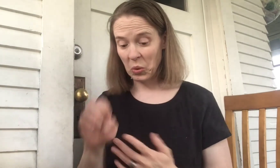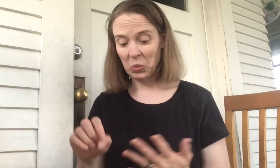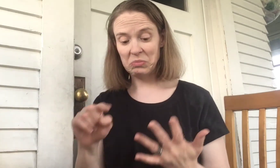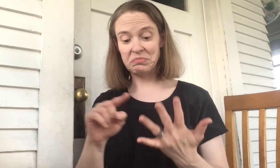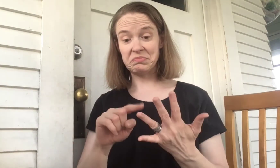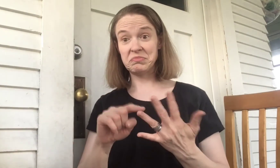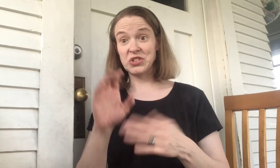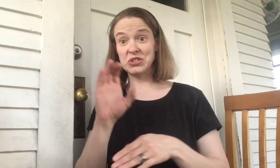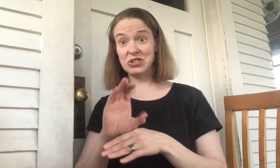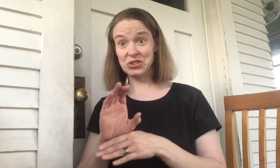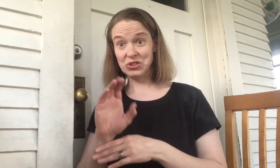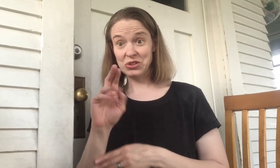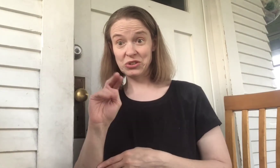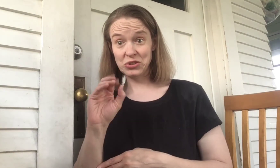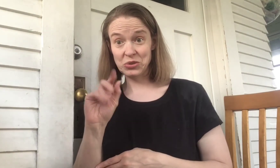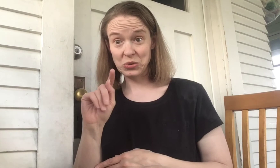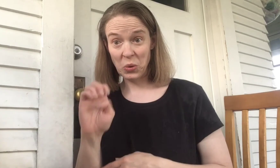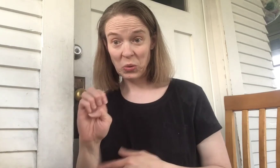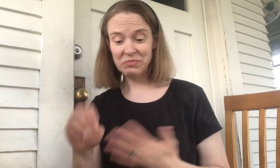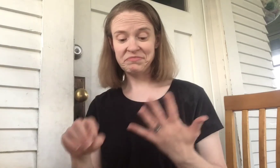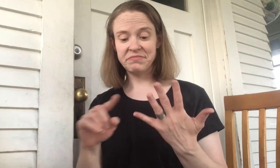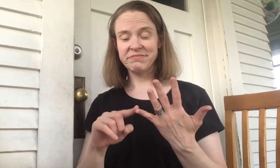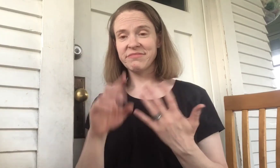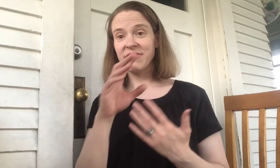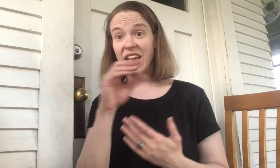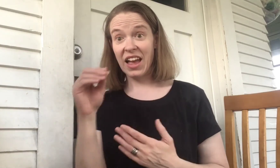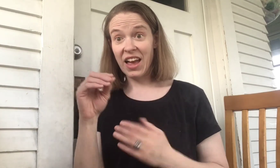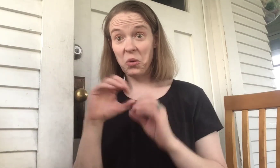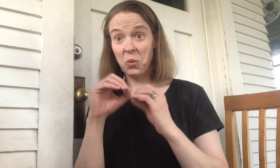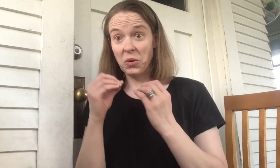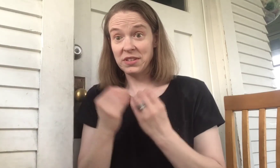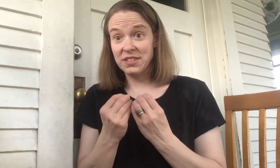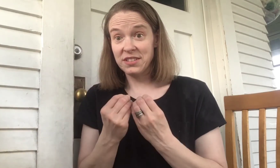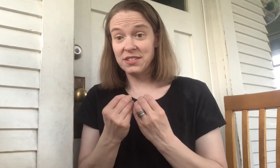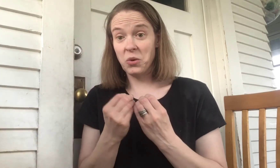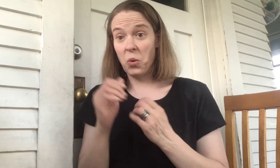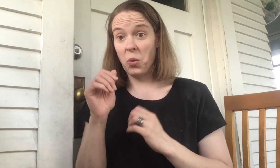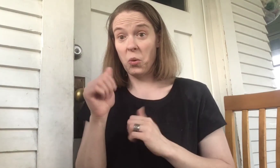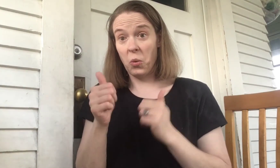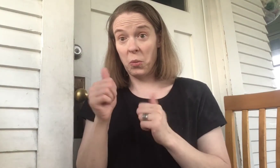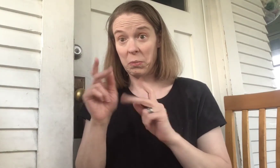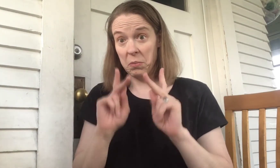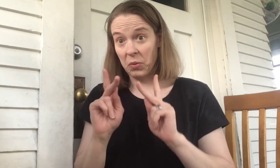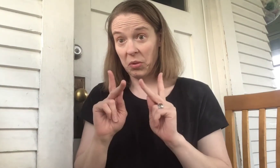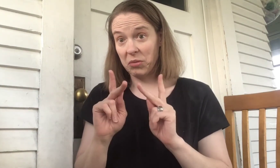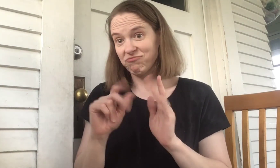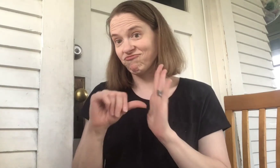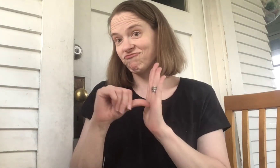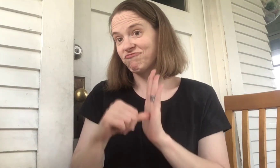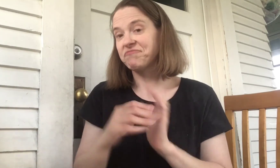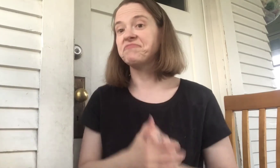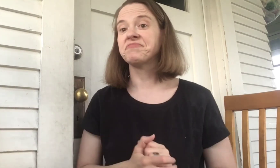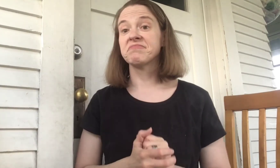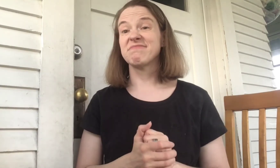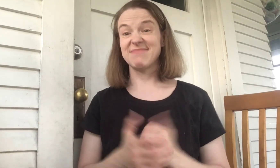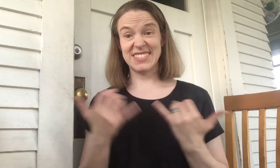cultural note, church note, and organization or people